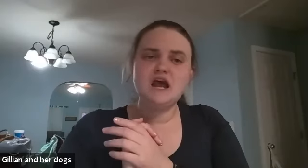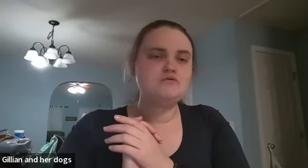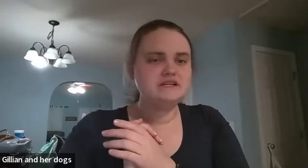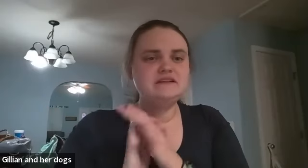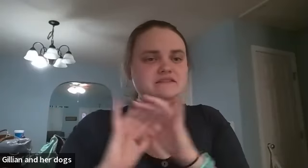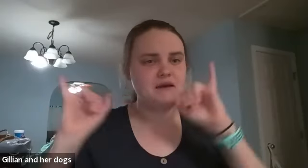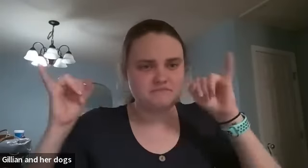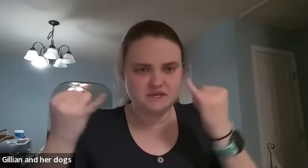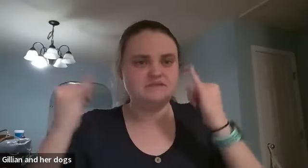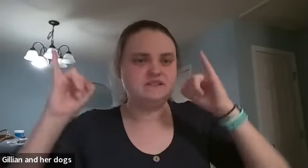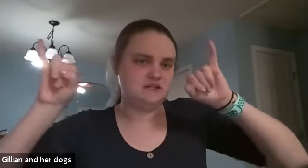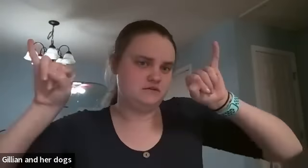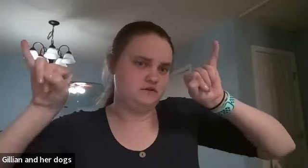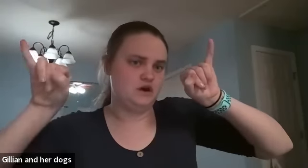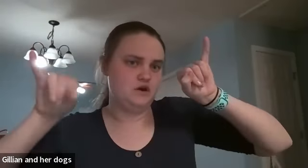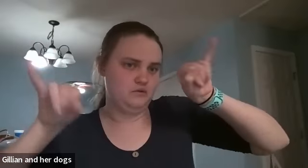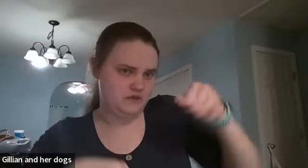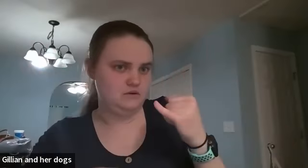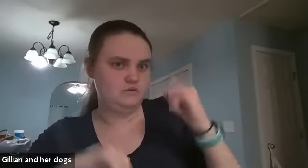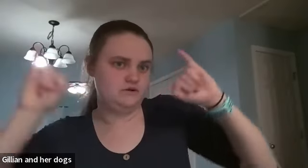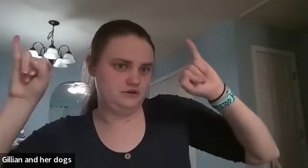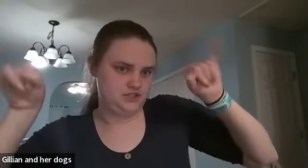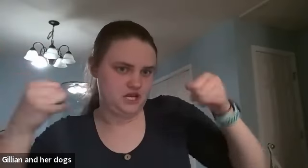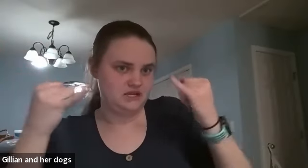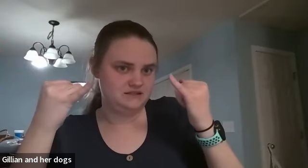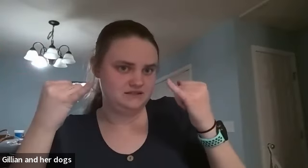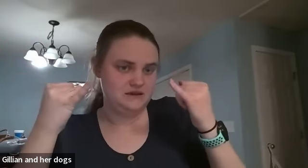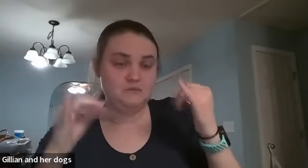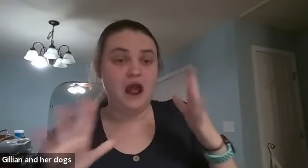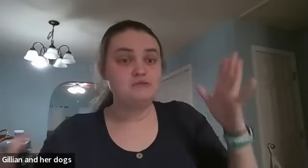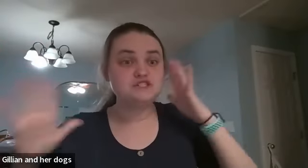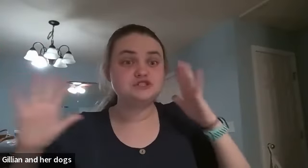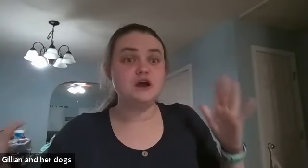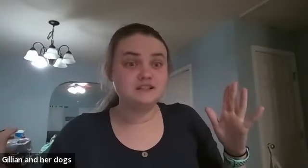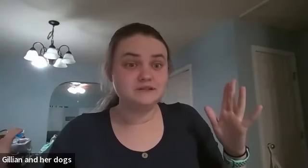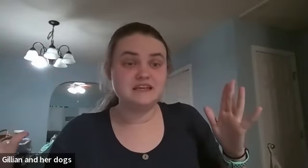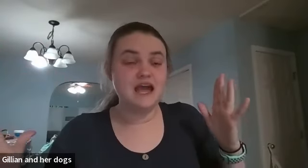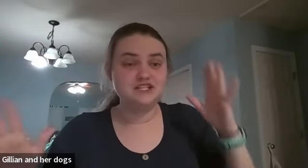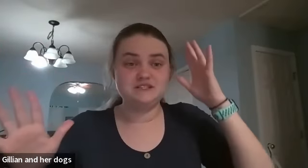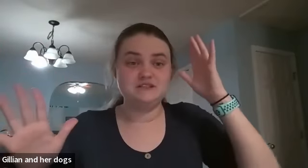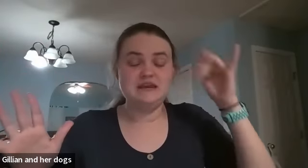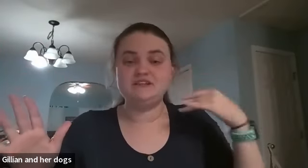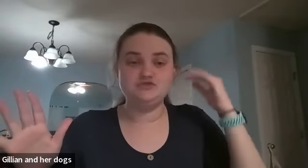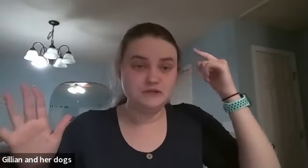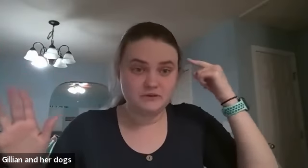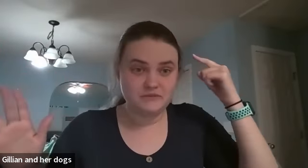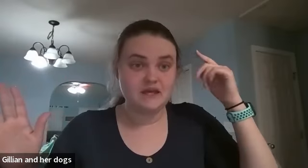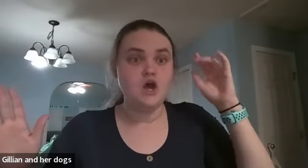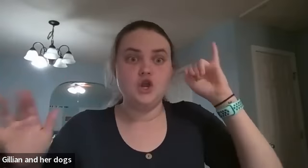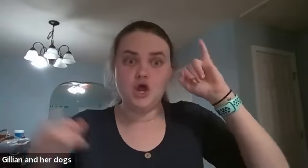not really that big of a deal if you go inward, your J's. But I was so shocked because I had just been drilled with me,